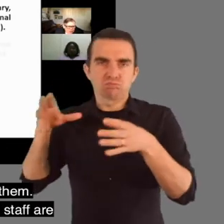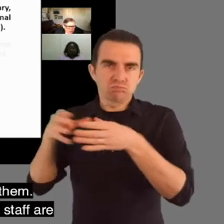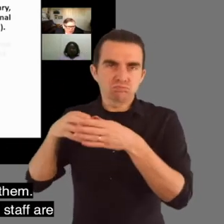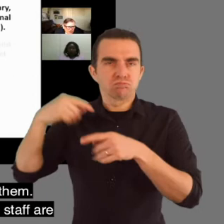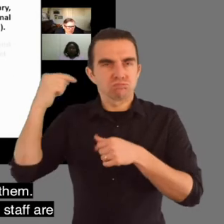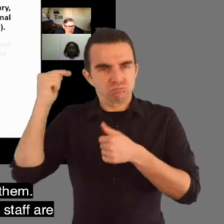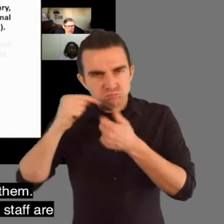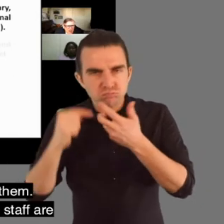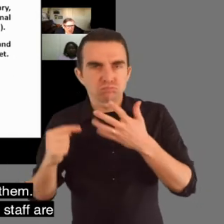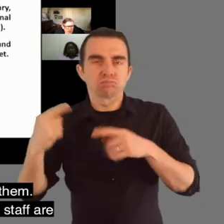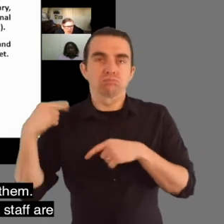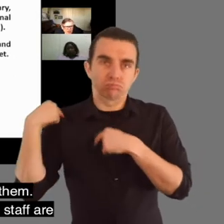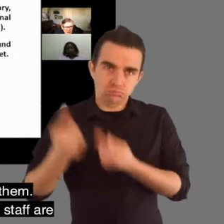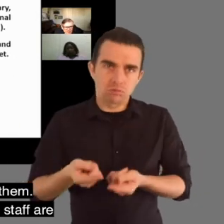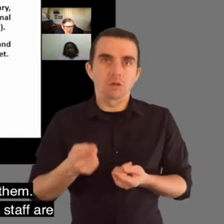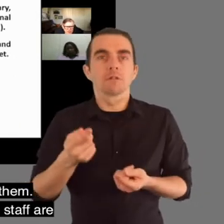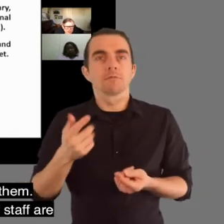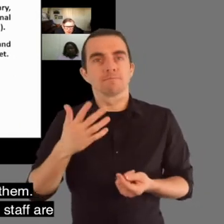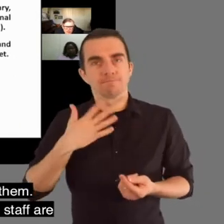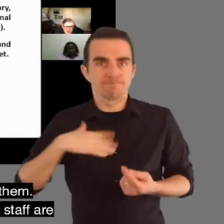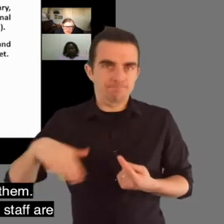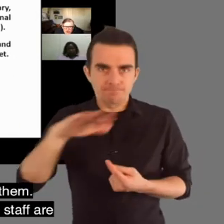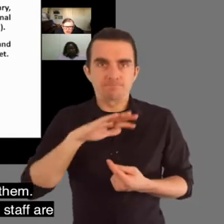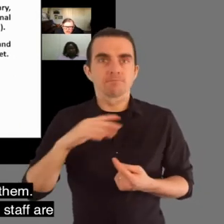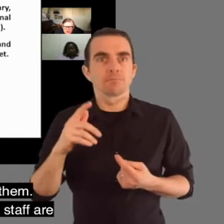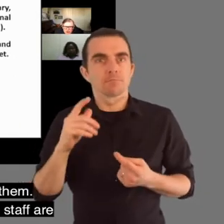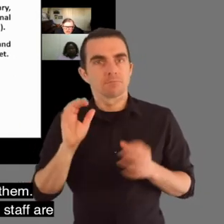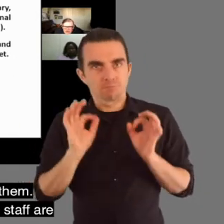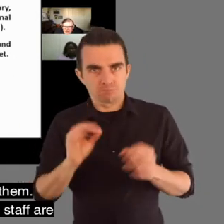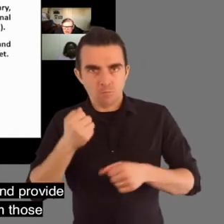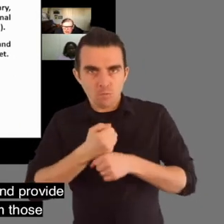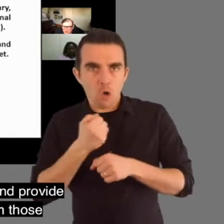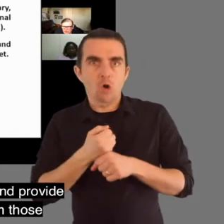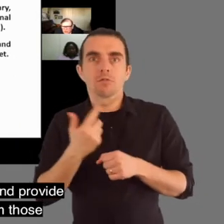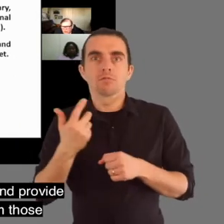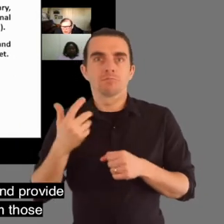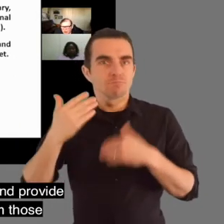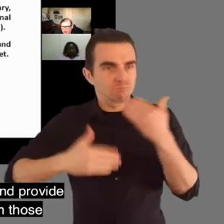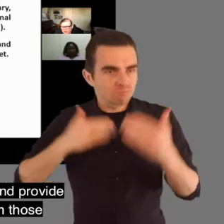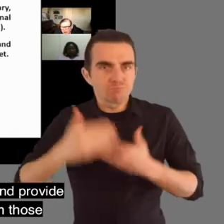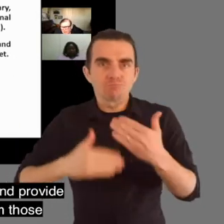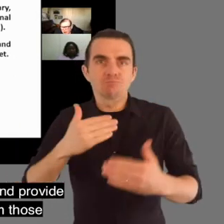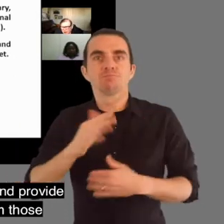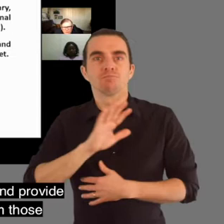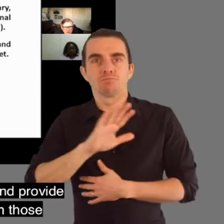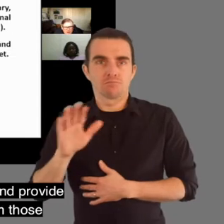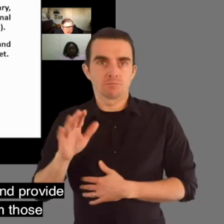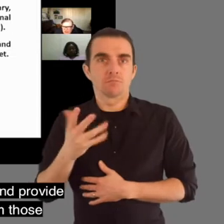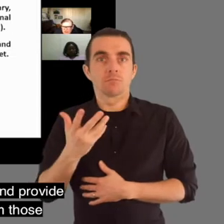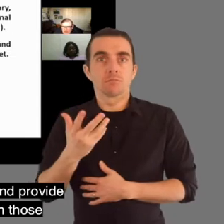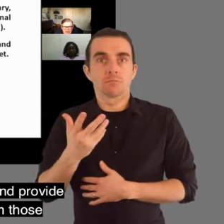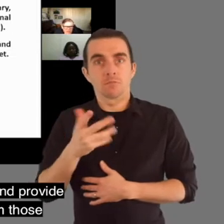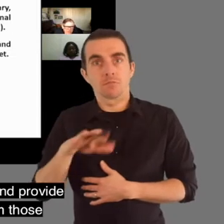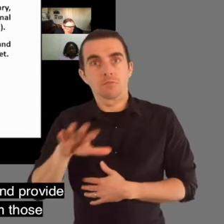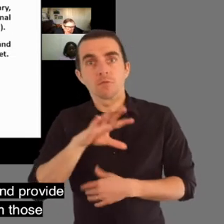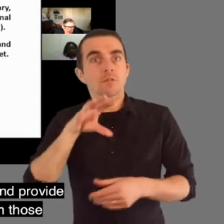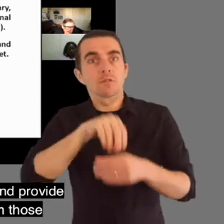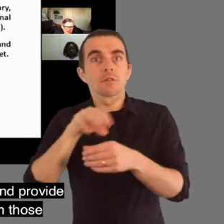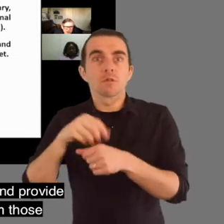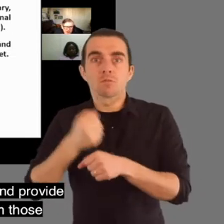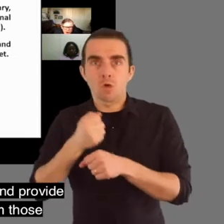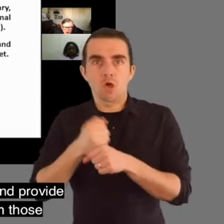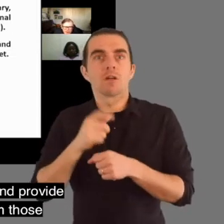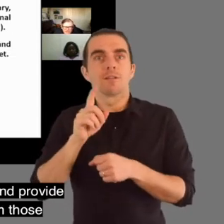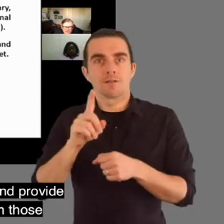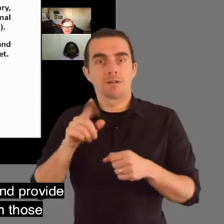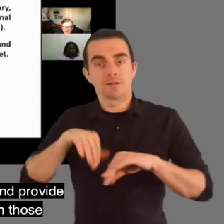strike and fought for them. Companies where the majority of staff are disabled, who pay market wages and provide jobs